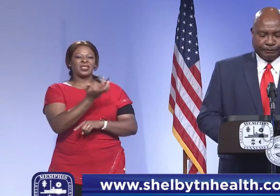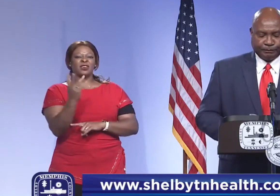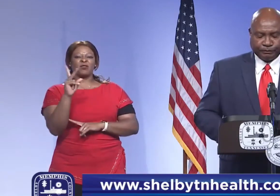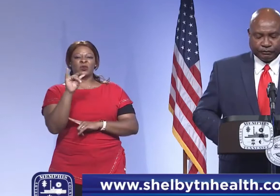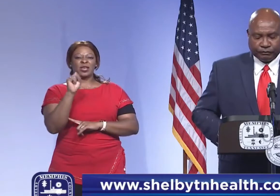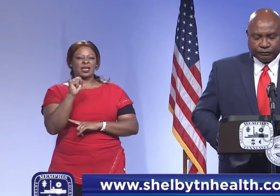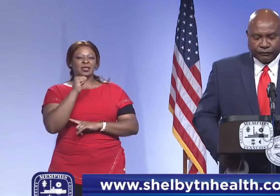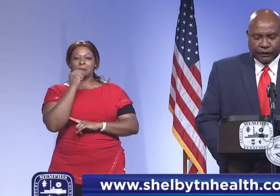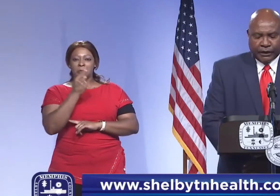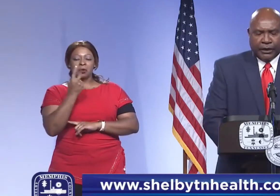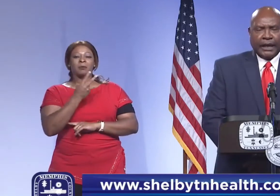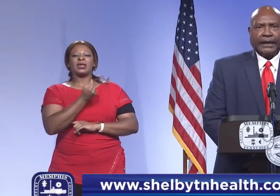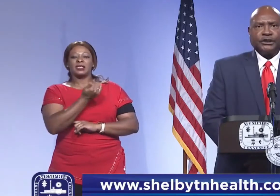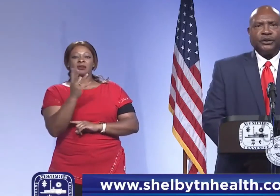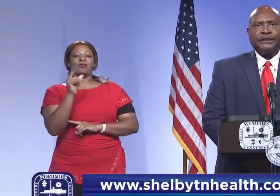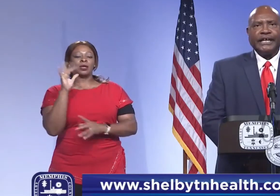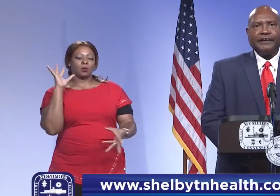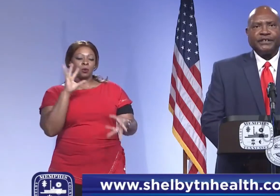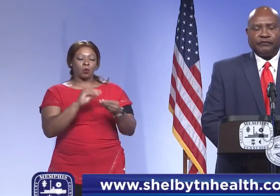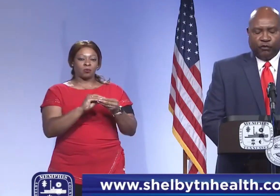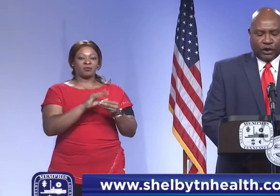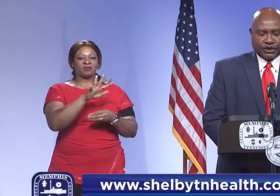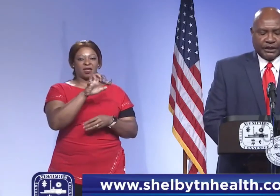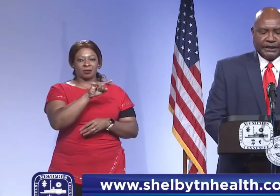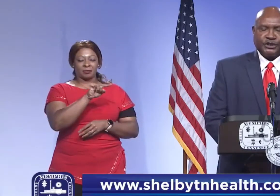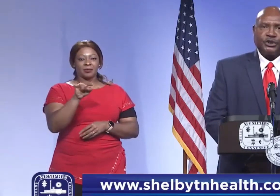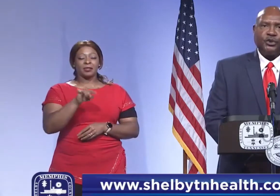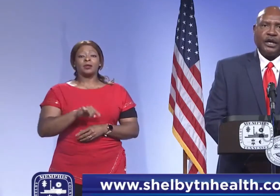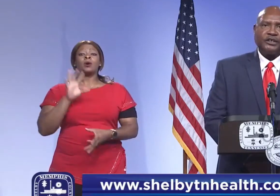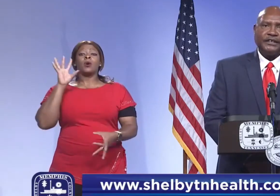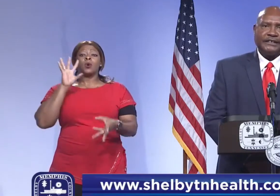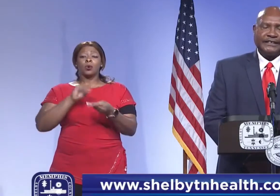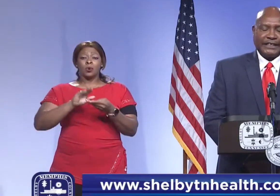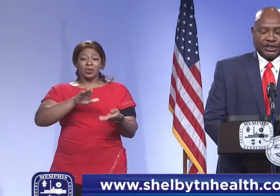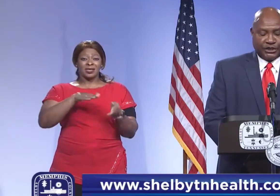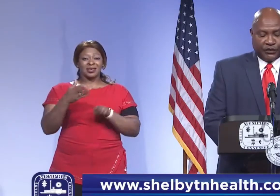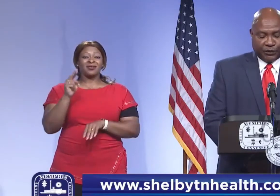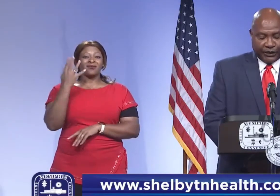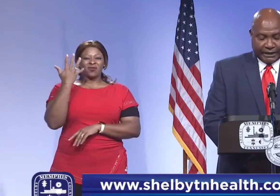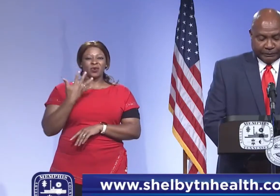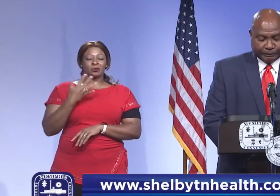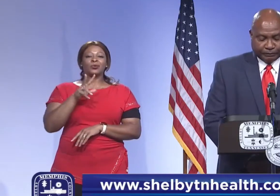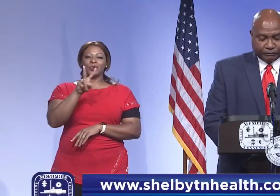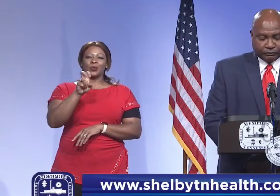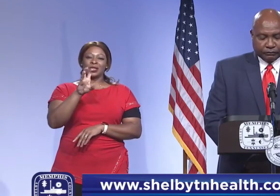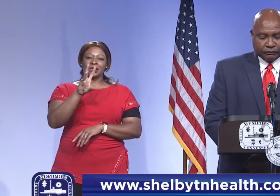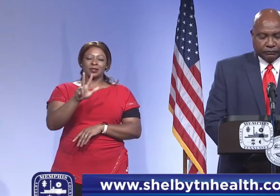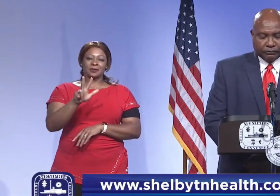days. Total deaths, unfortunately, is 263.